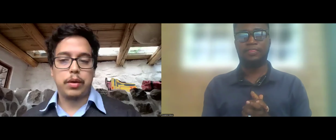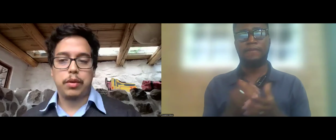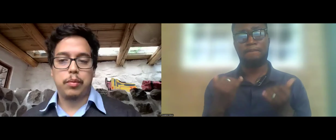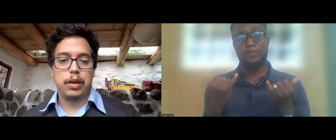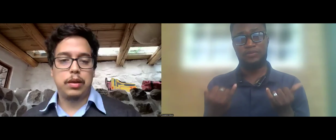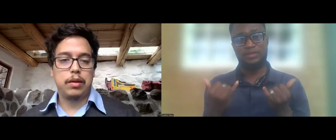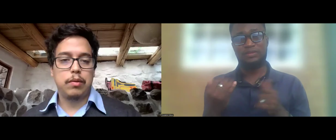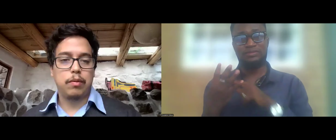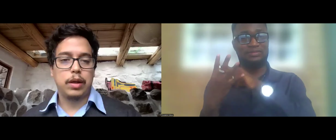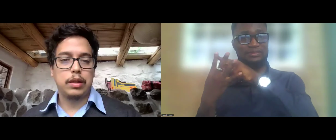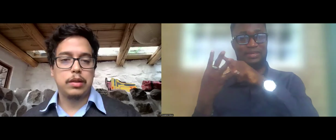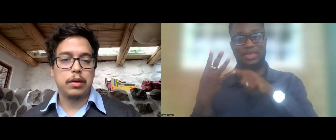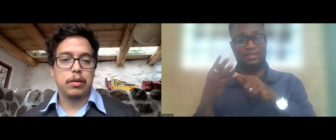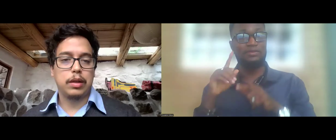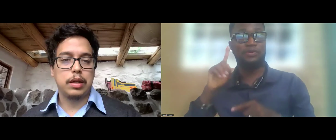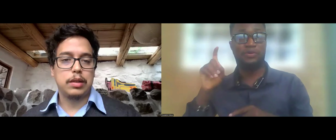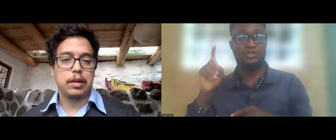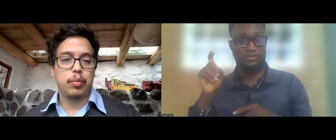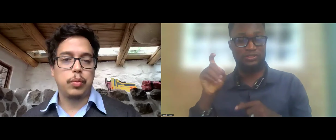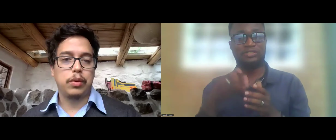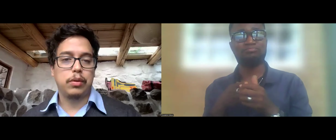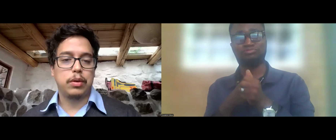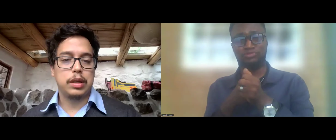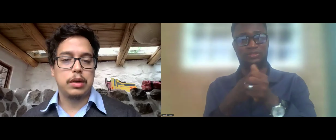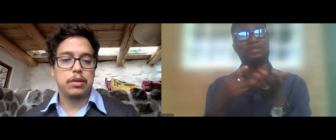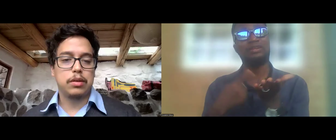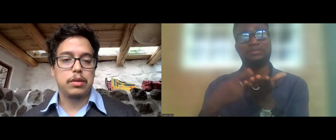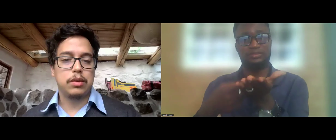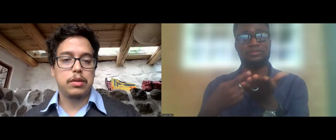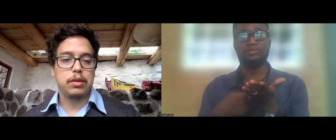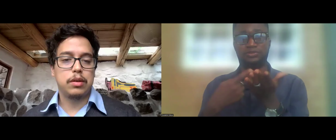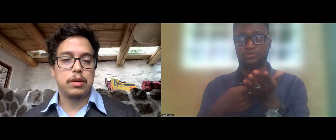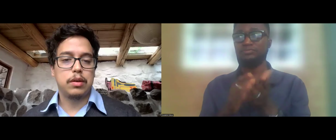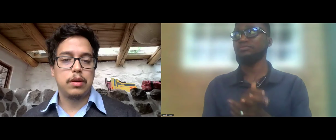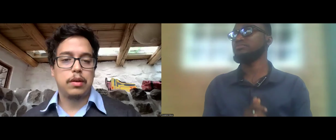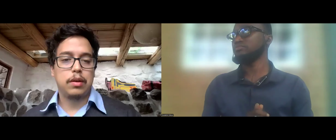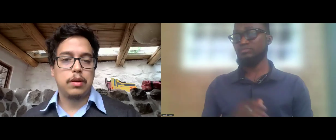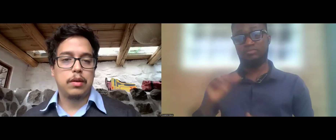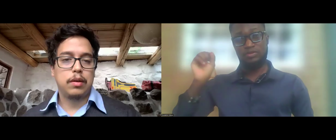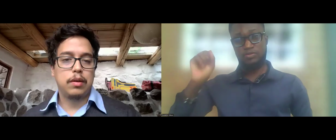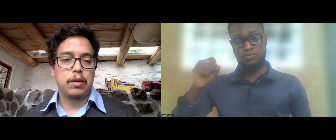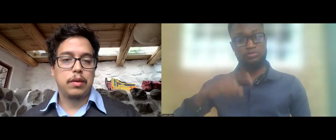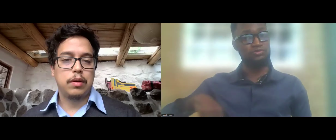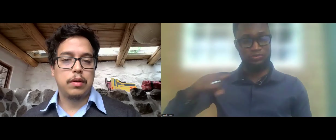Just bear with me 1 second as I send people to their sessions.